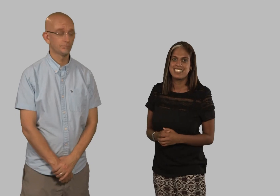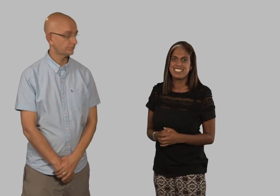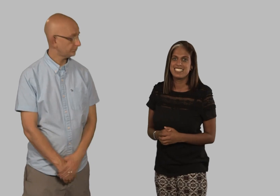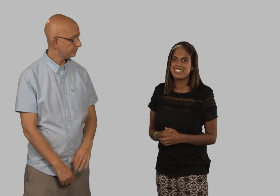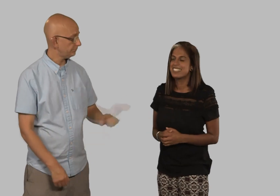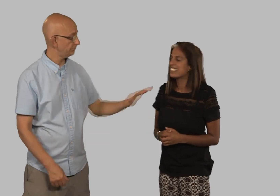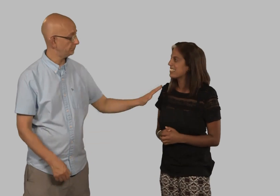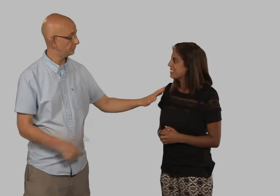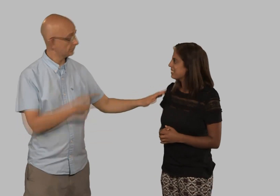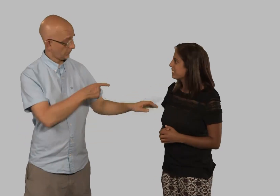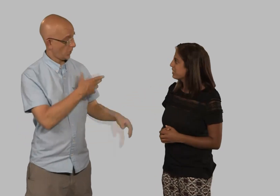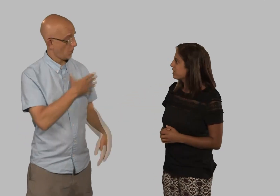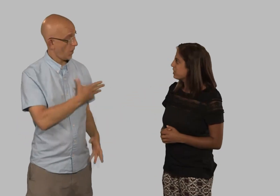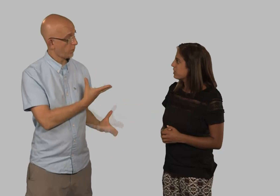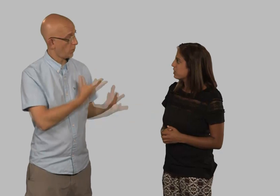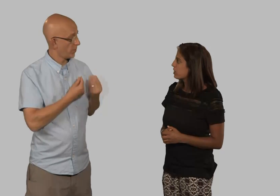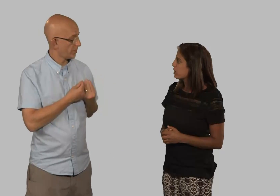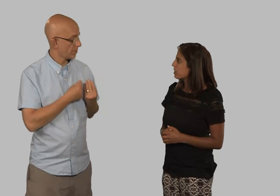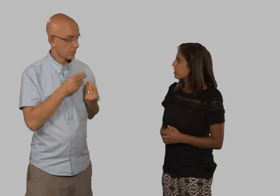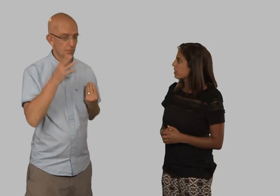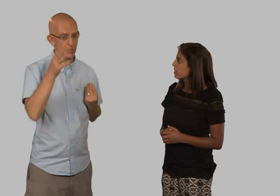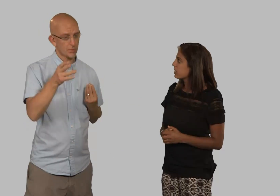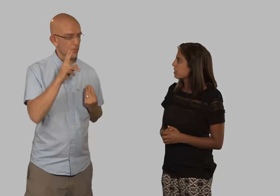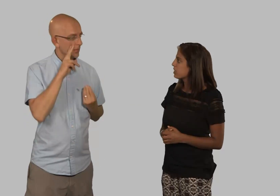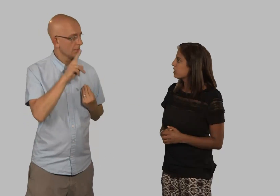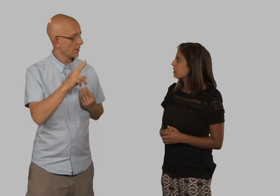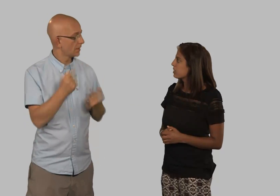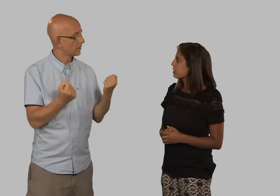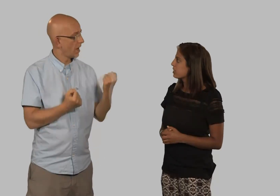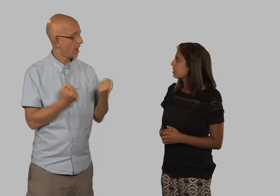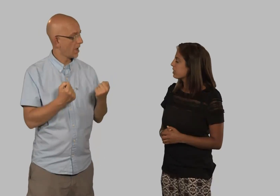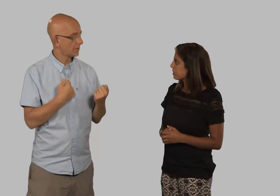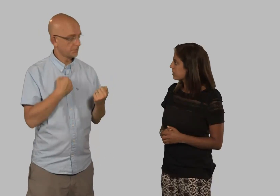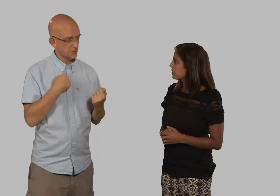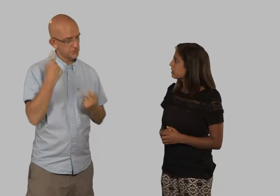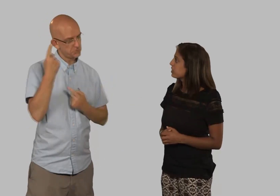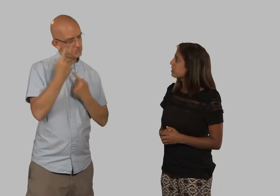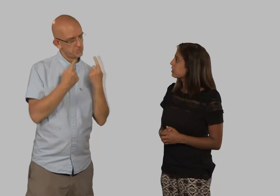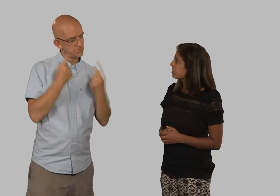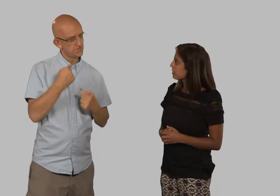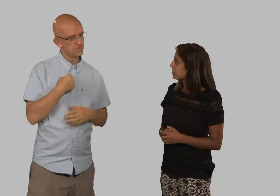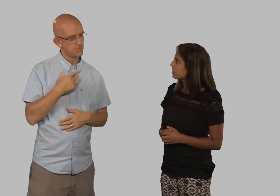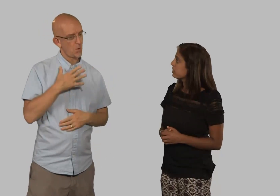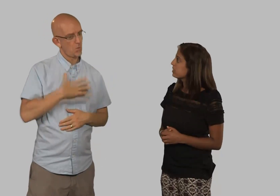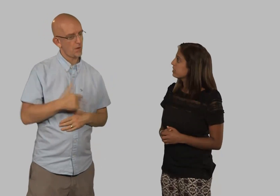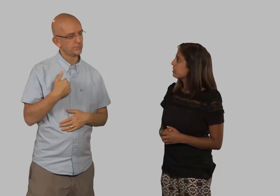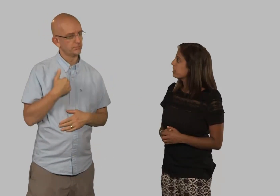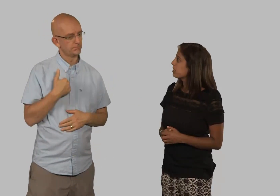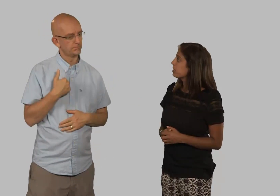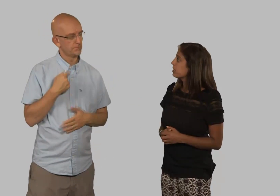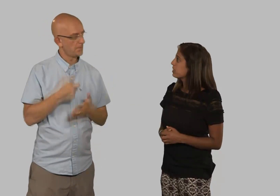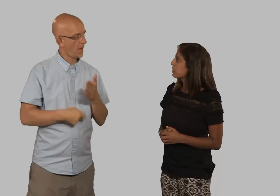Let's give you a quick example of some of the dialogues. Again, some without voice and some with voice and subtitles.